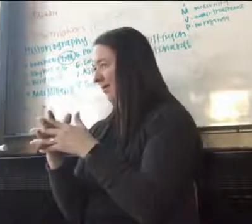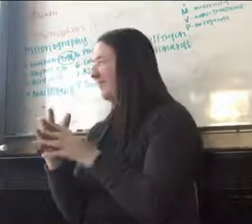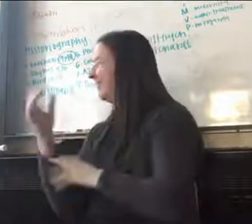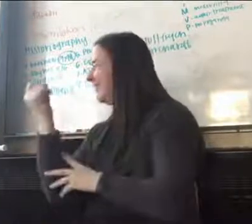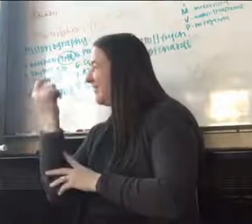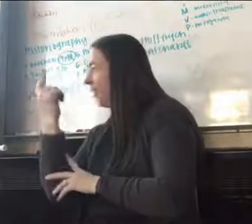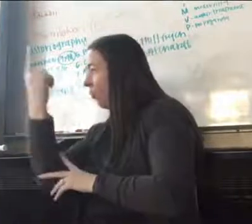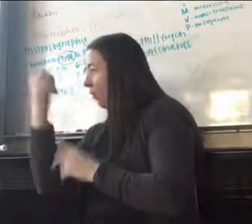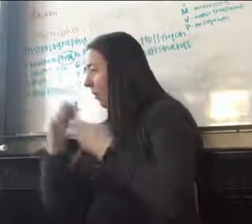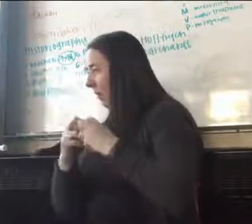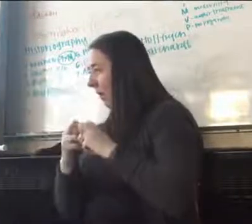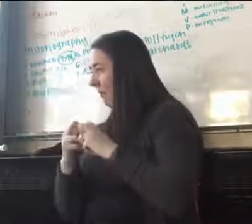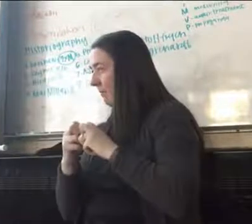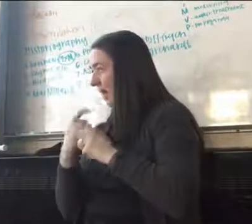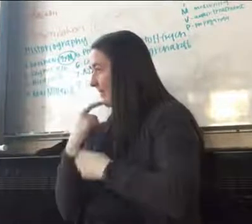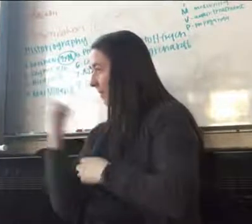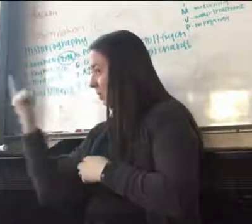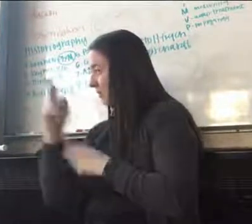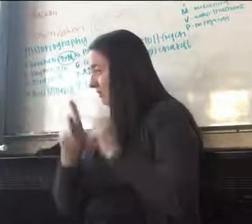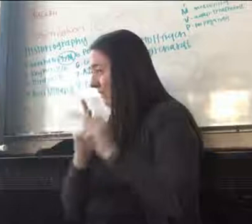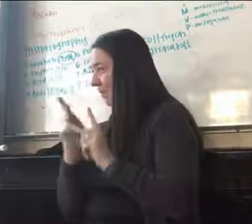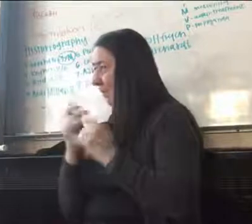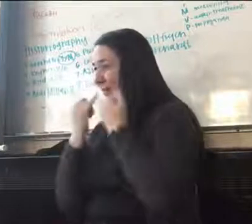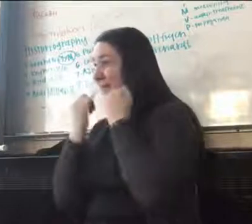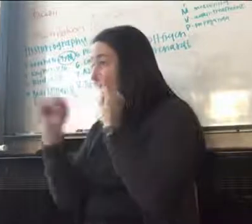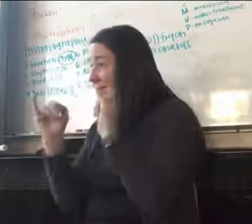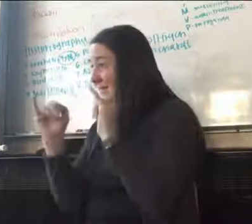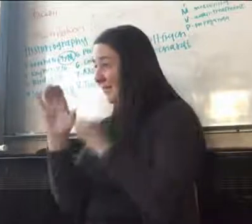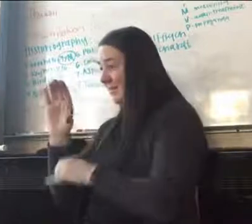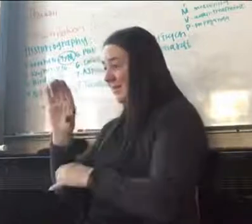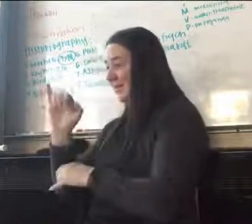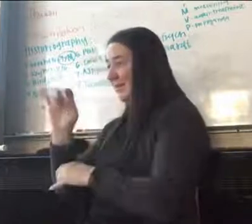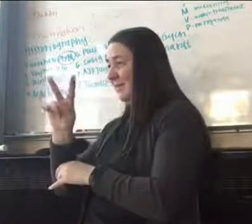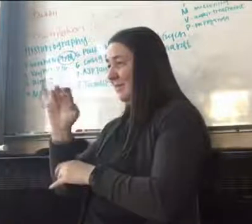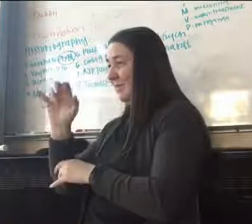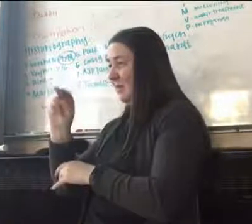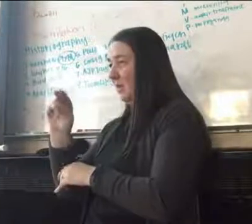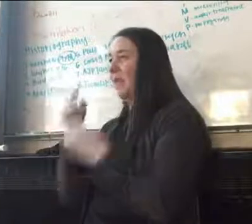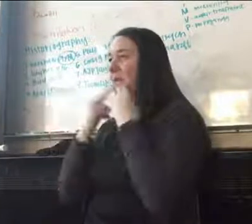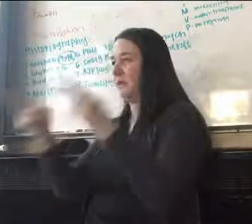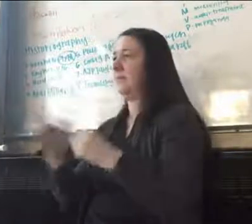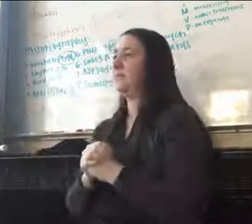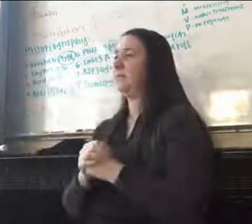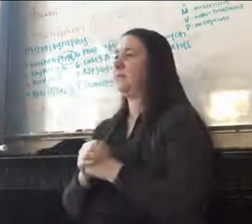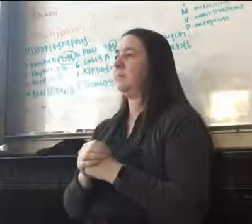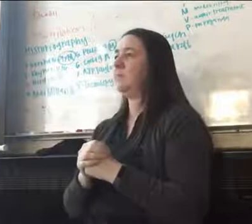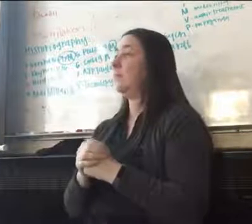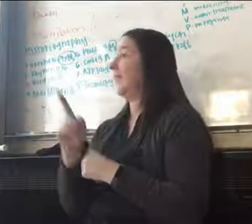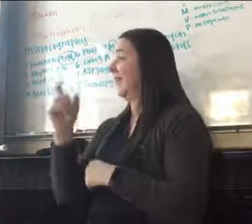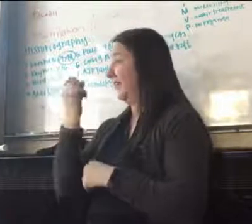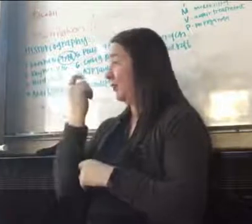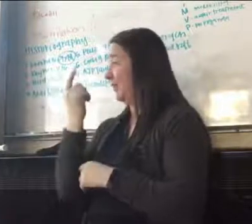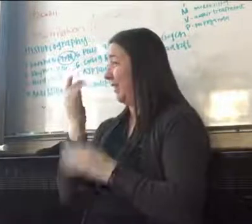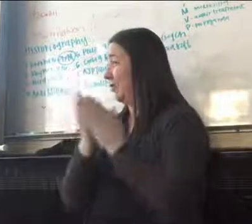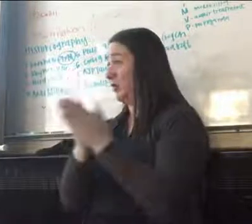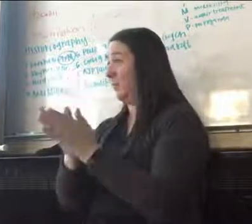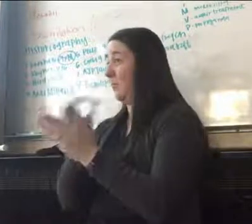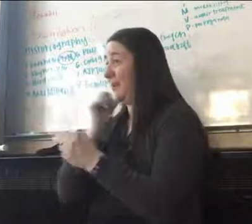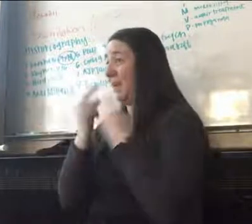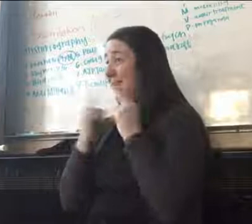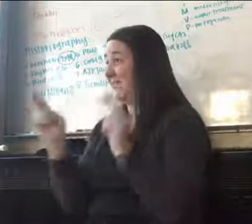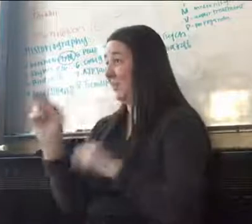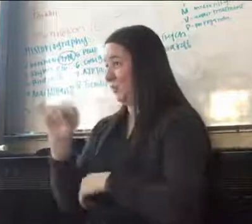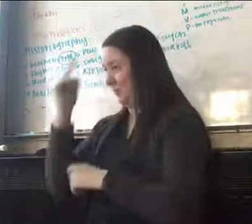I said those people were innocent civilians? Well, I wasn't lying about that. But the ship wasn't as innocent as you might think. You